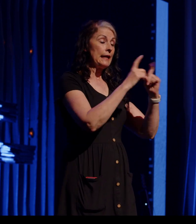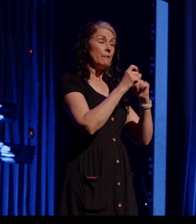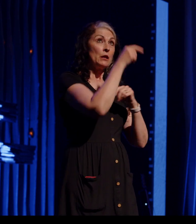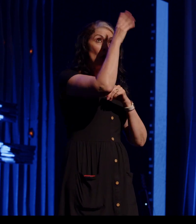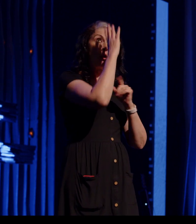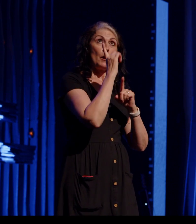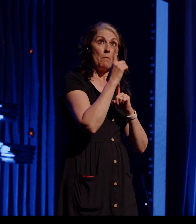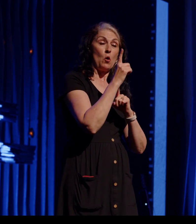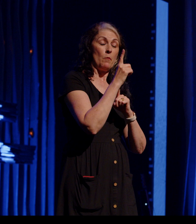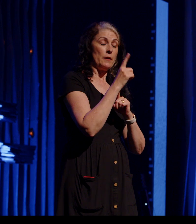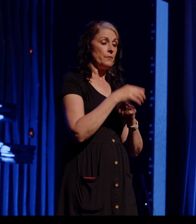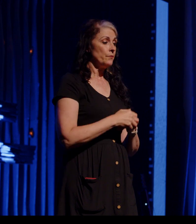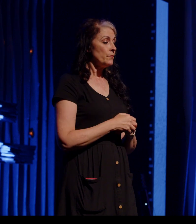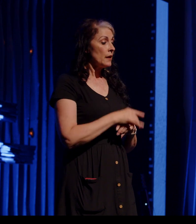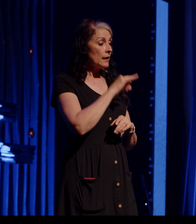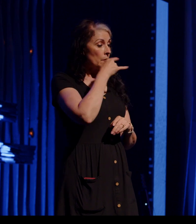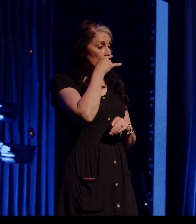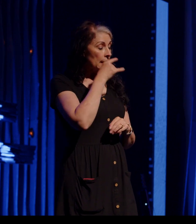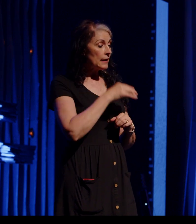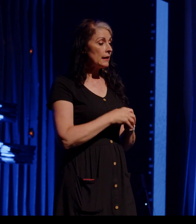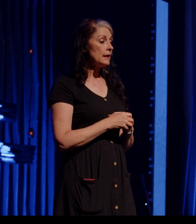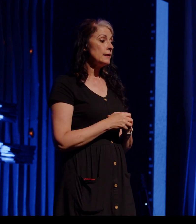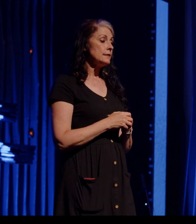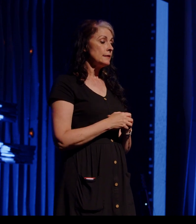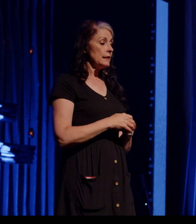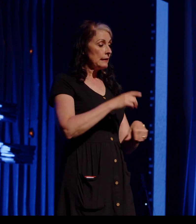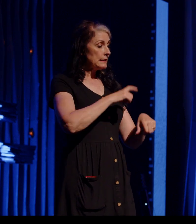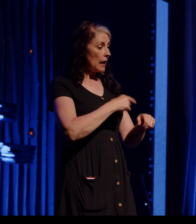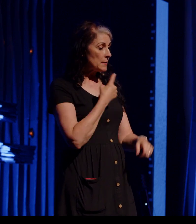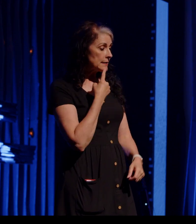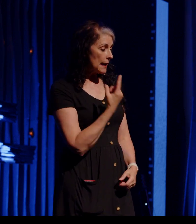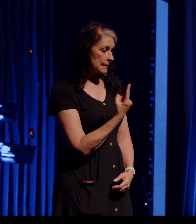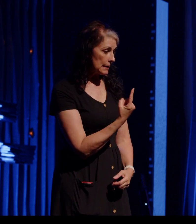moments. With the kids, I could see this is the time to say something.